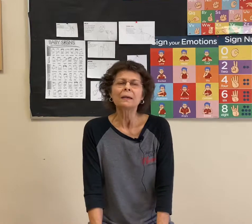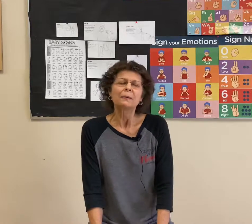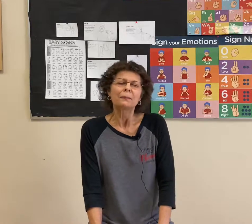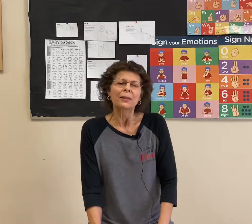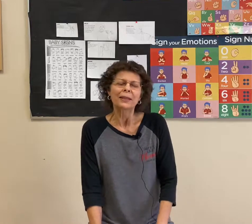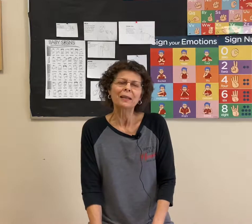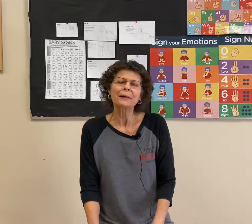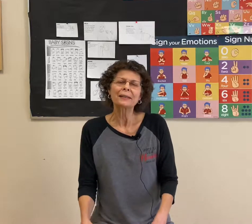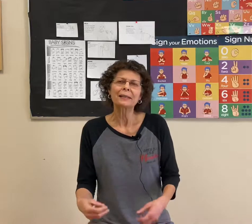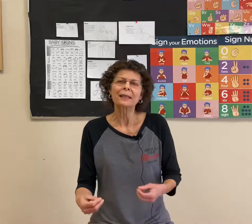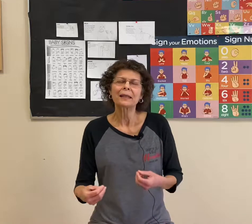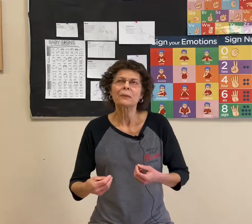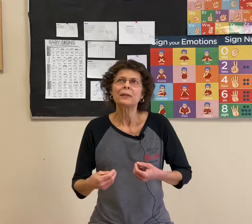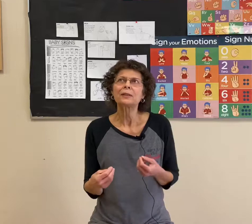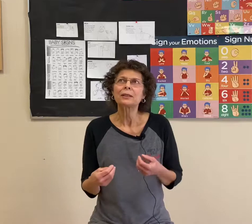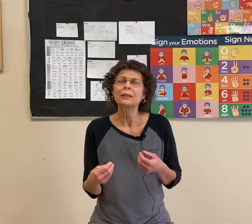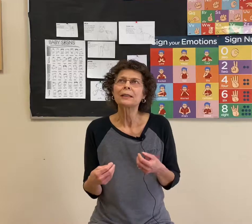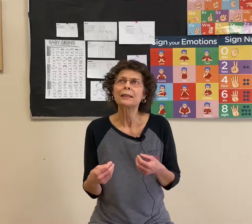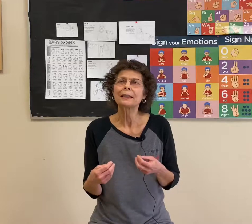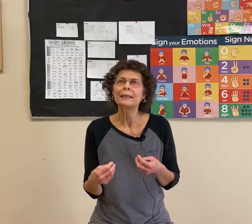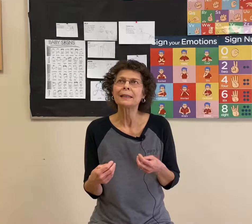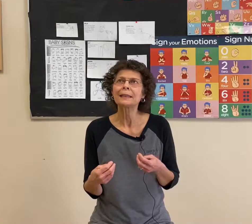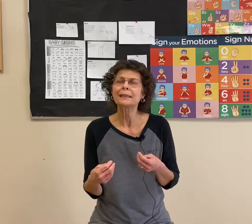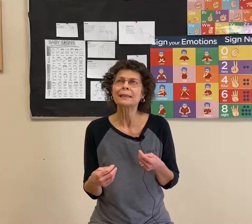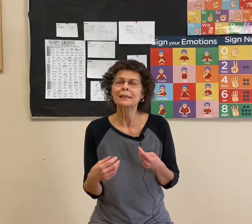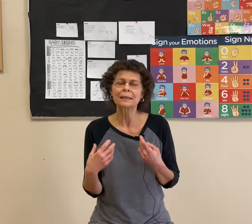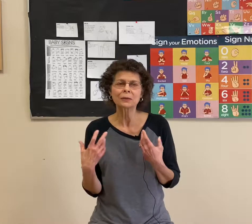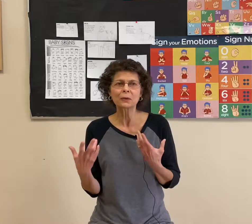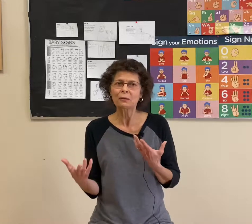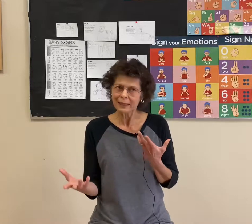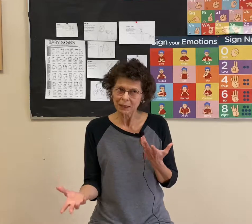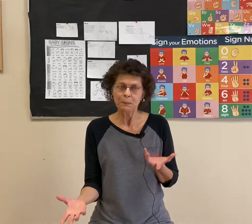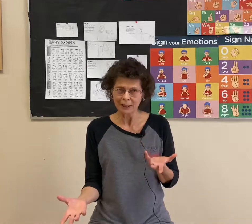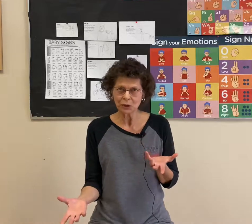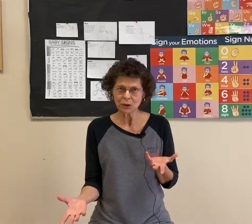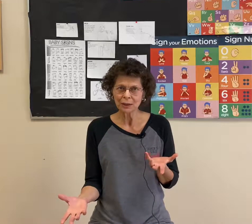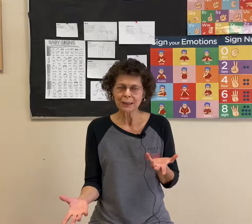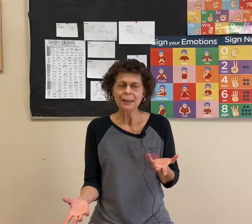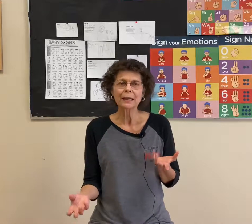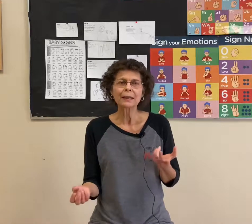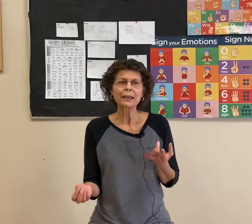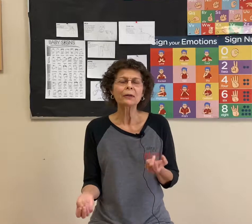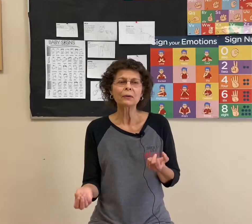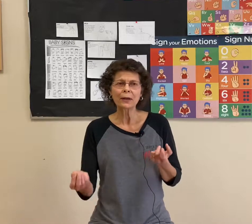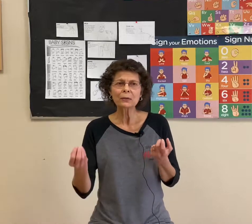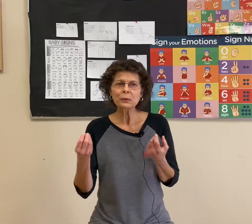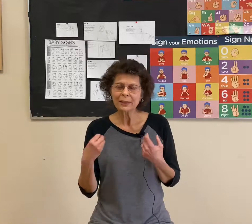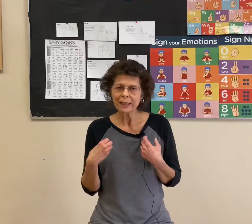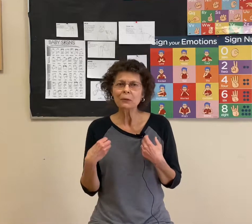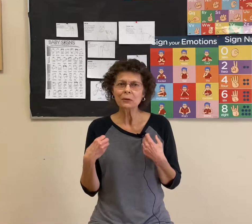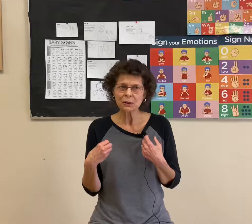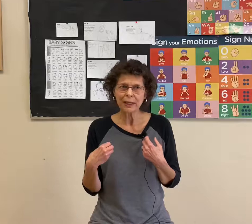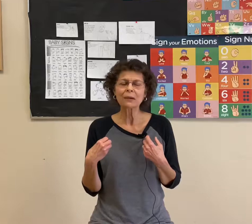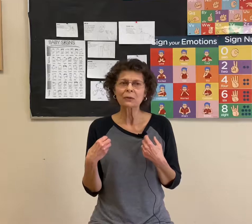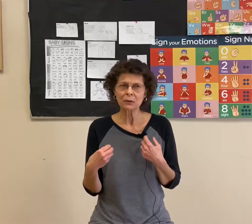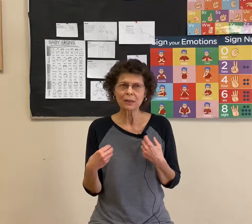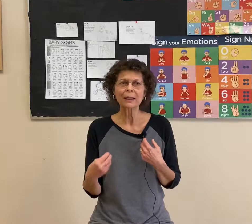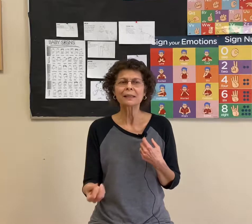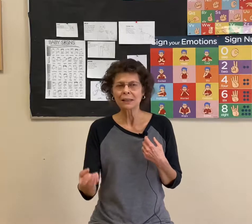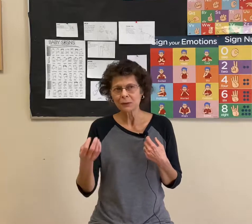The thing about sign language, it's sort of like speech. They'll understand what you're saying with your signs. The